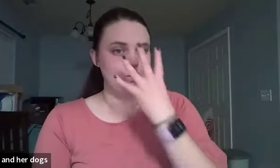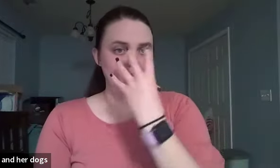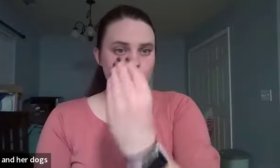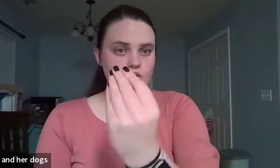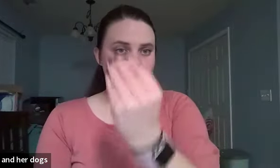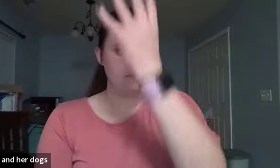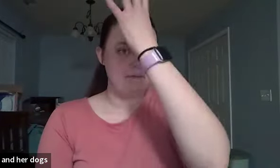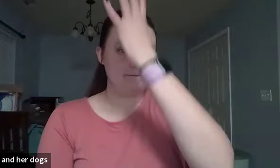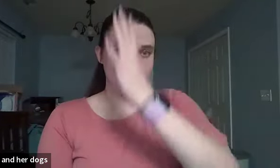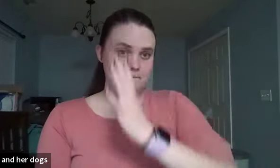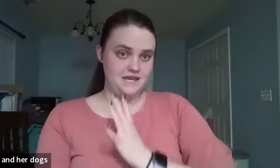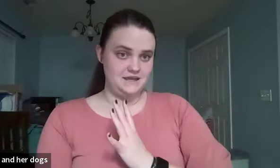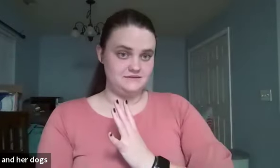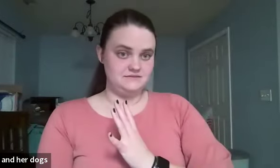So wolf, man.